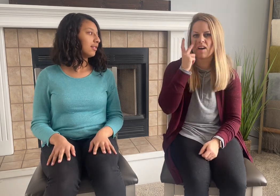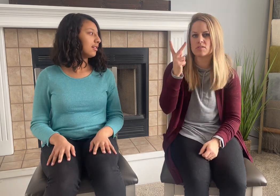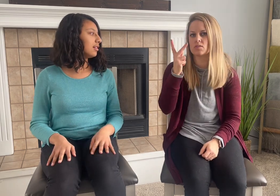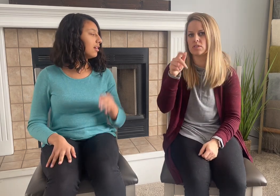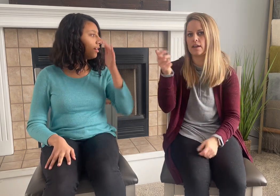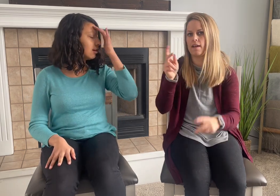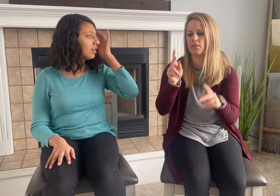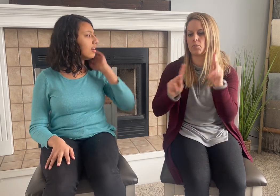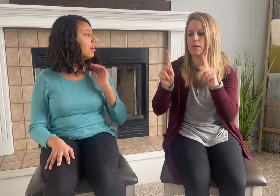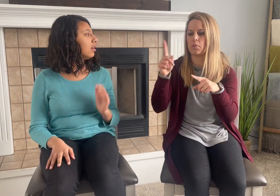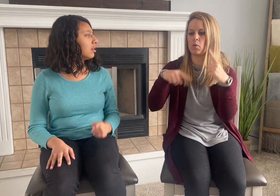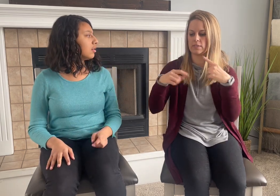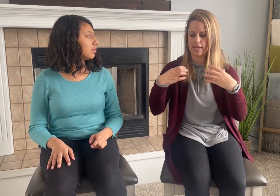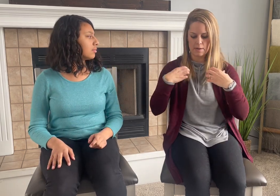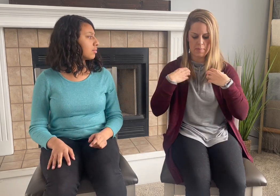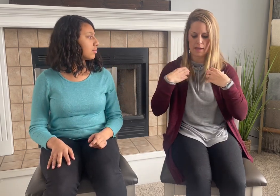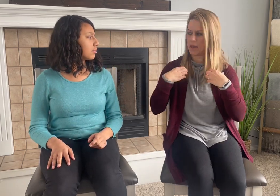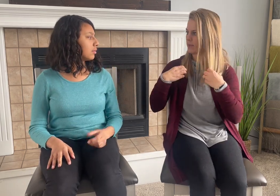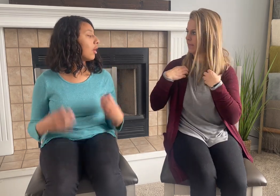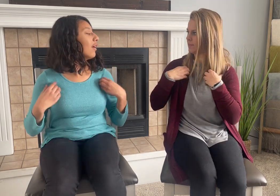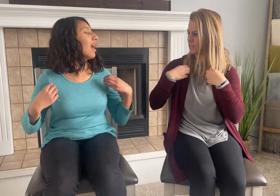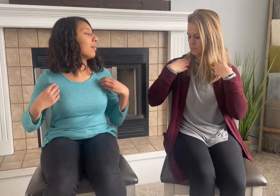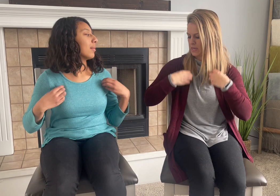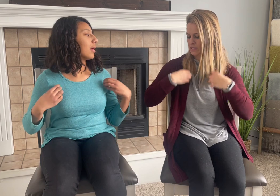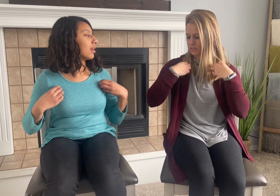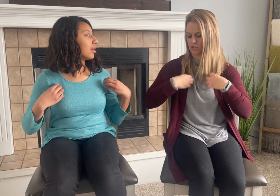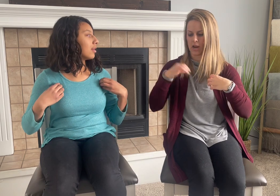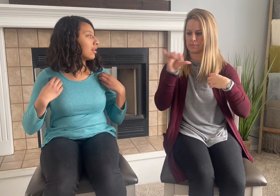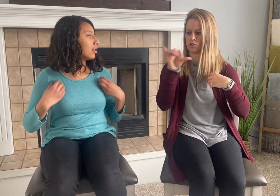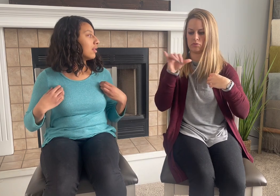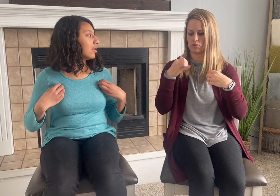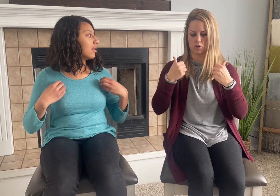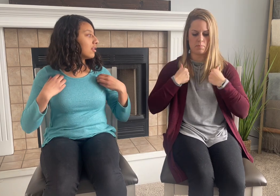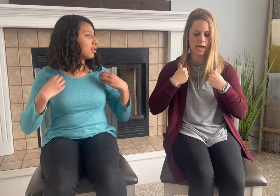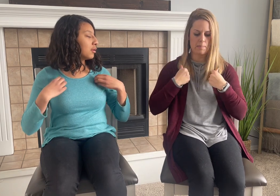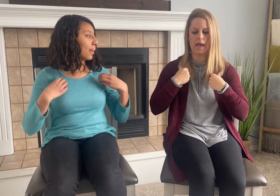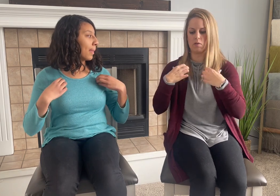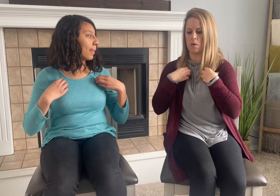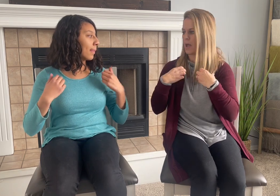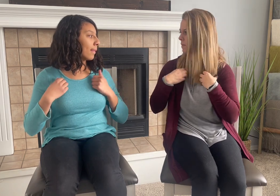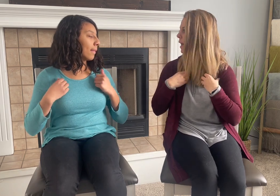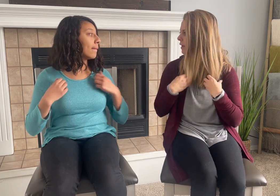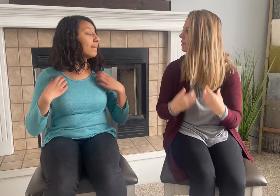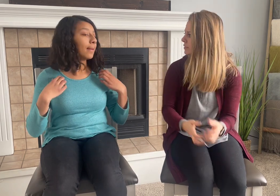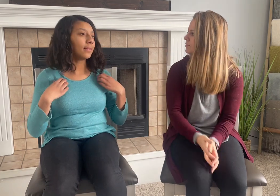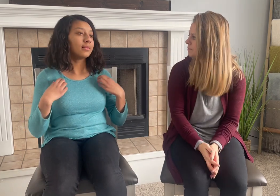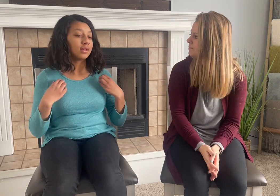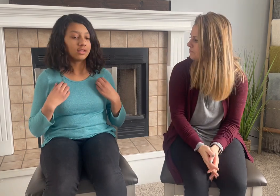I've also seen other people will sign backpack like this, because the straps too. backpack or backpack. Mm-hmm.